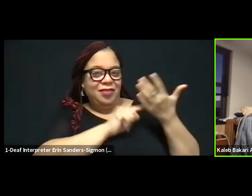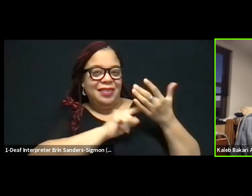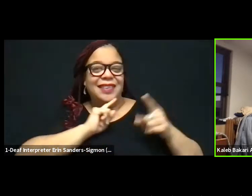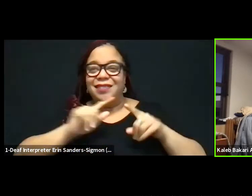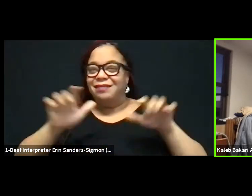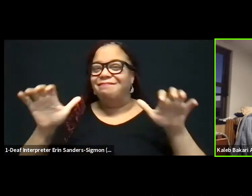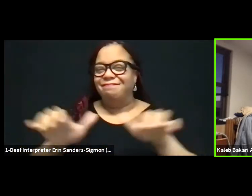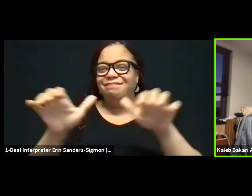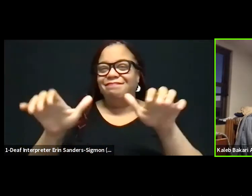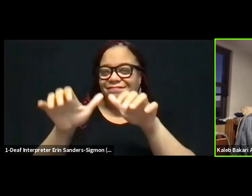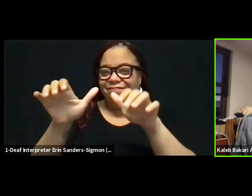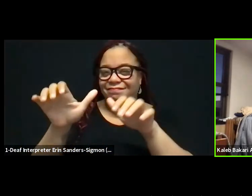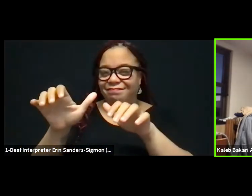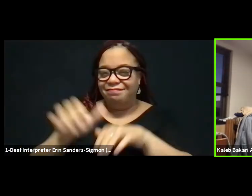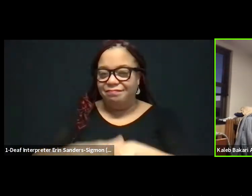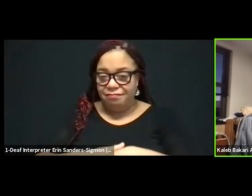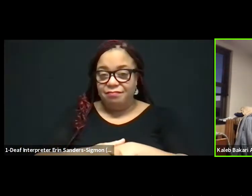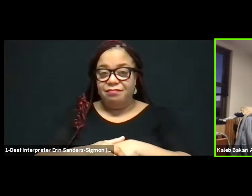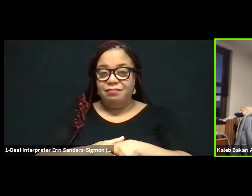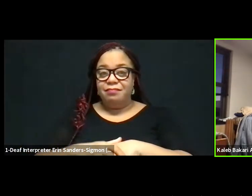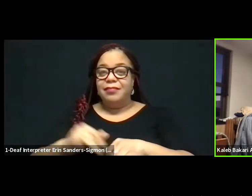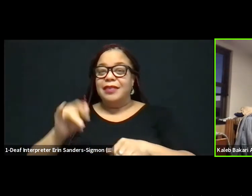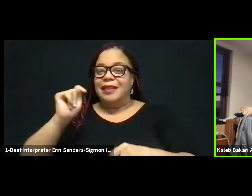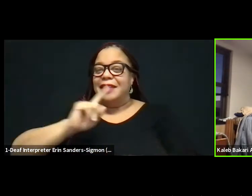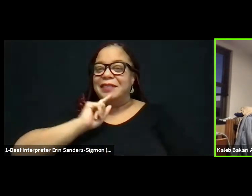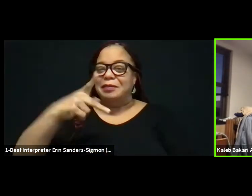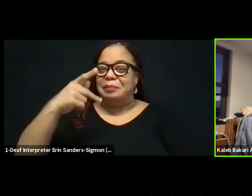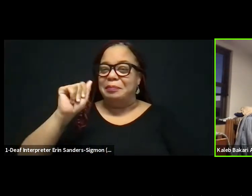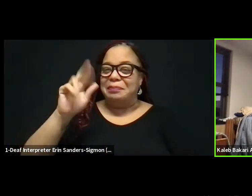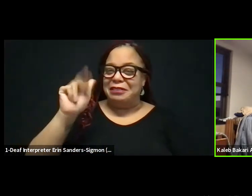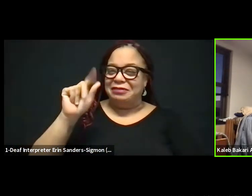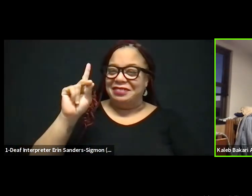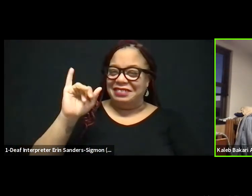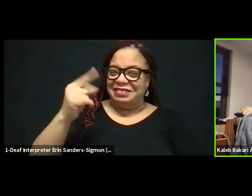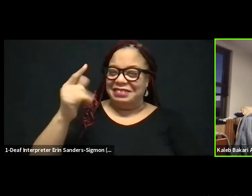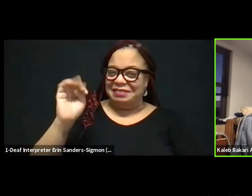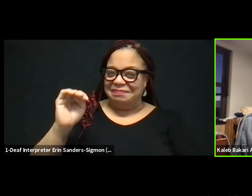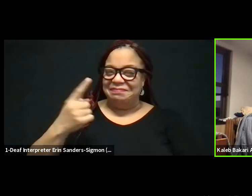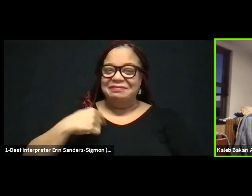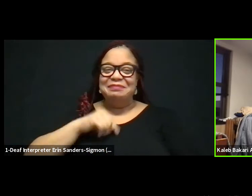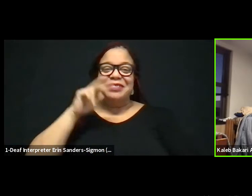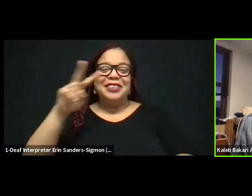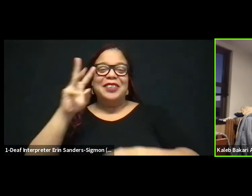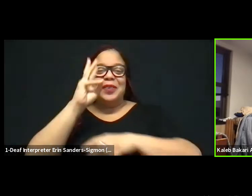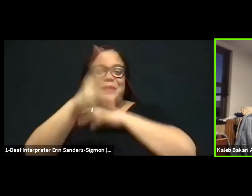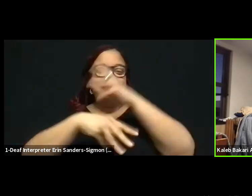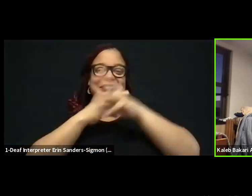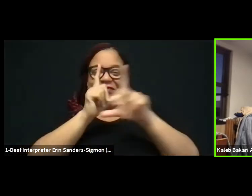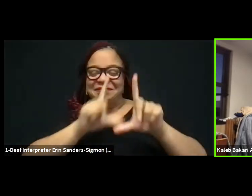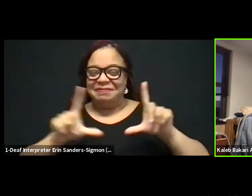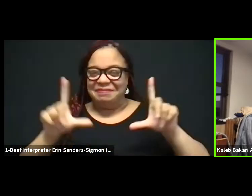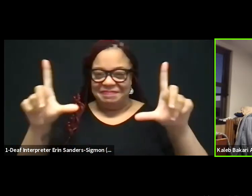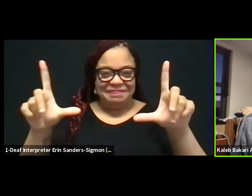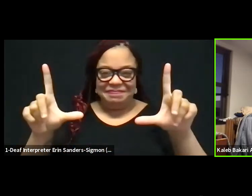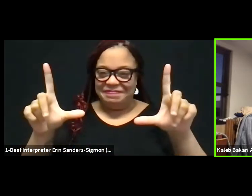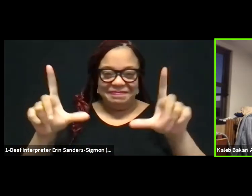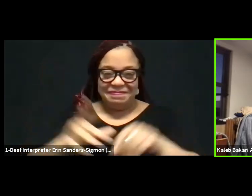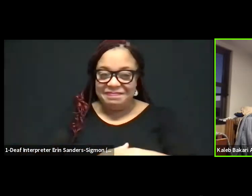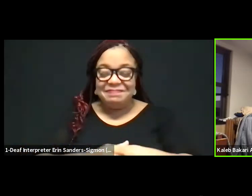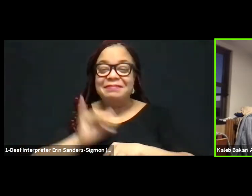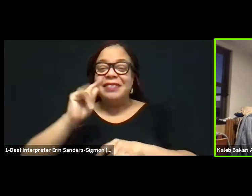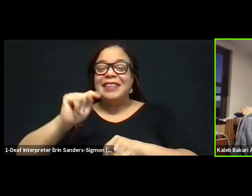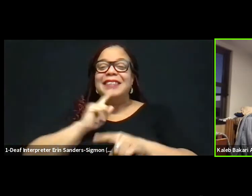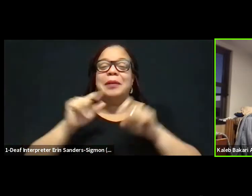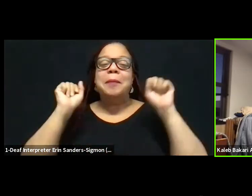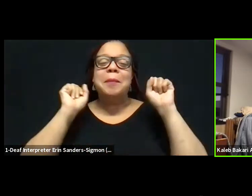It's possibility. That's all I can say. I think that the way I look at